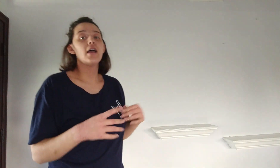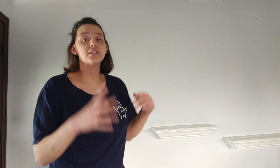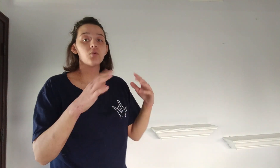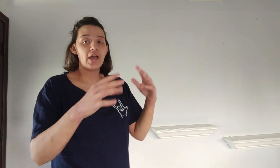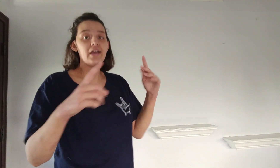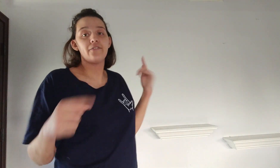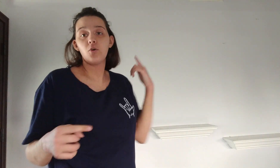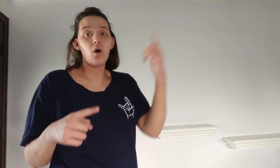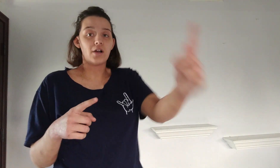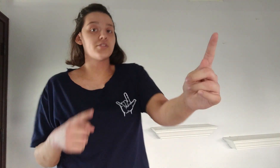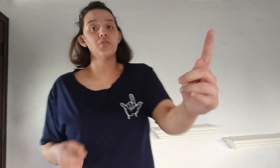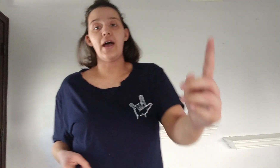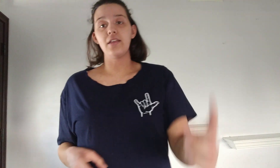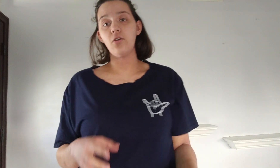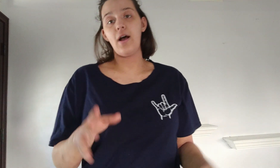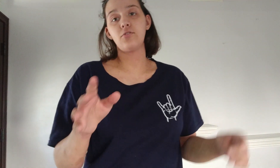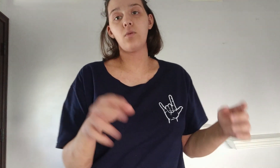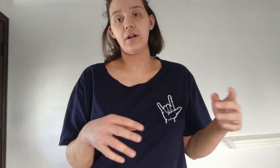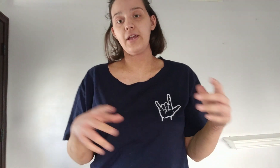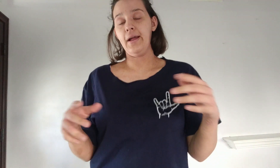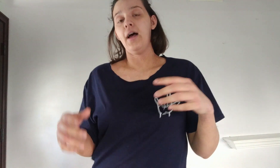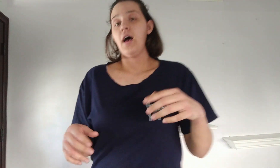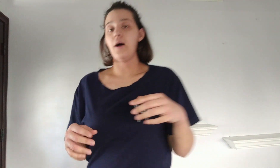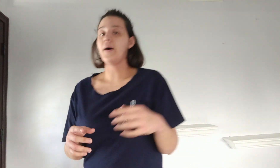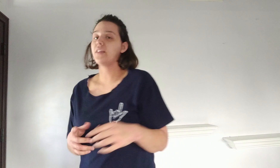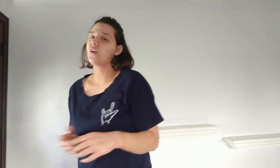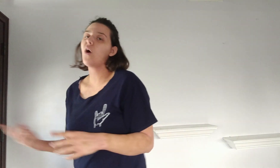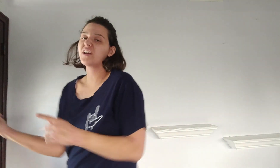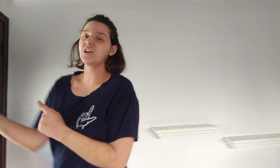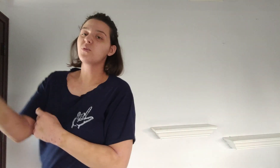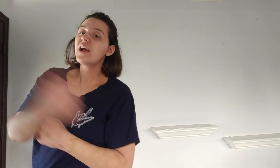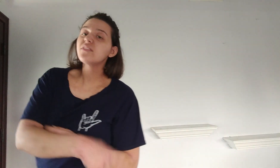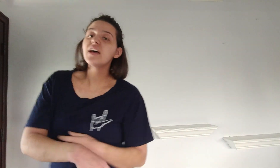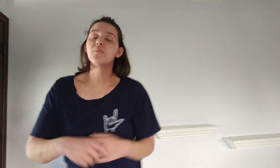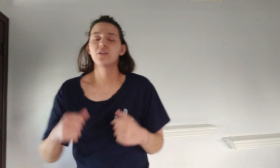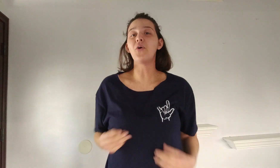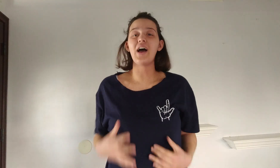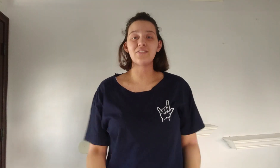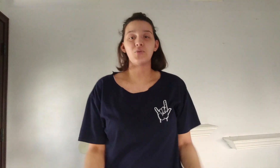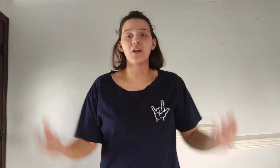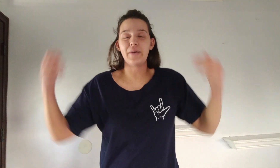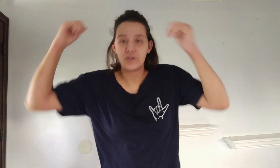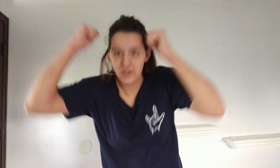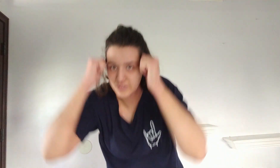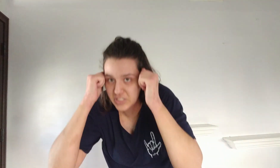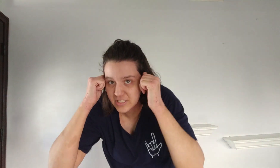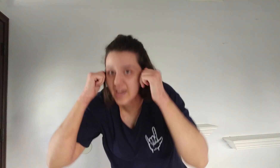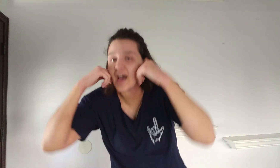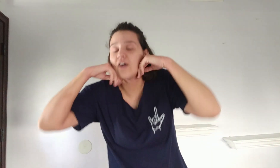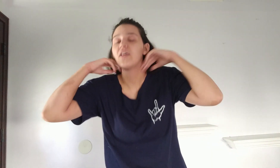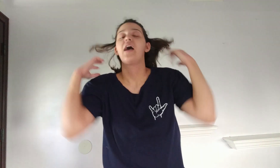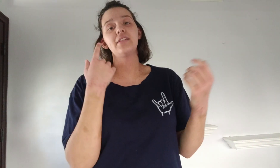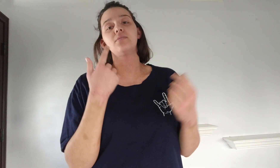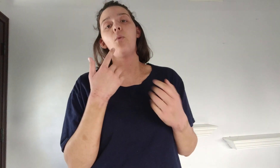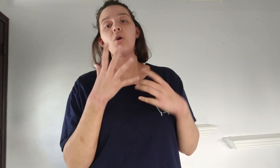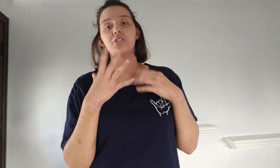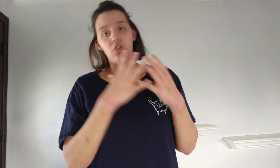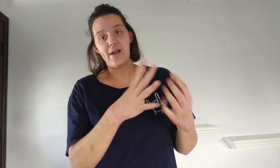it's okay if you walk through that. You don't have to worry about like walking around them. You don't have to worry about crouching down. It's more